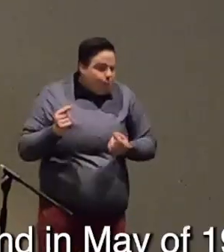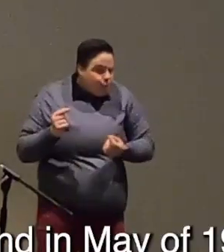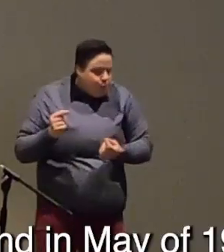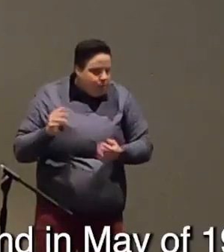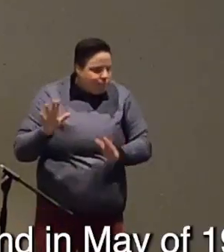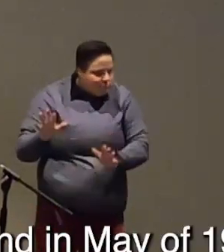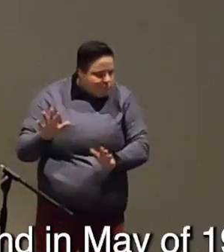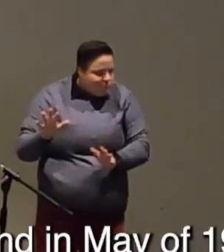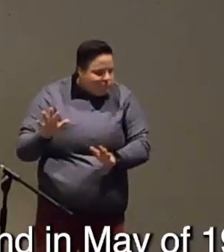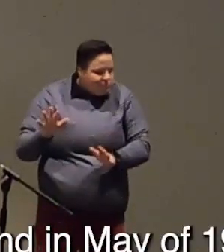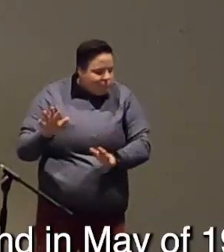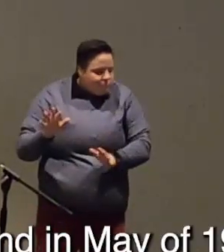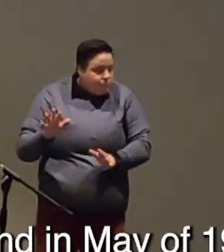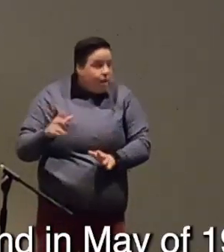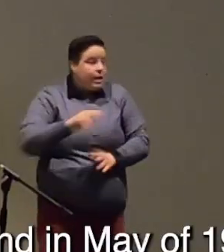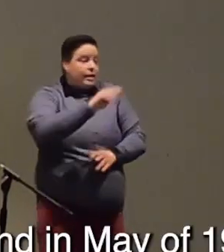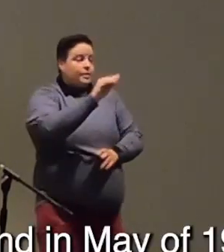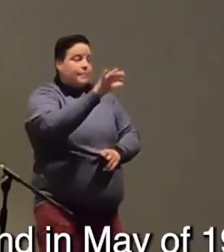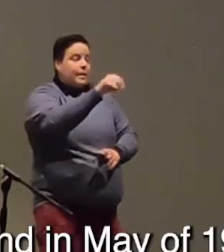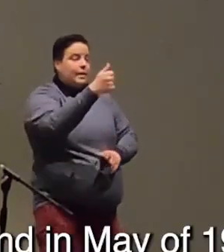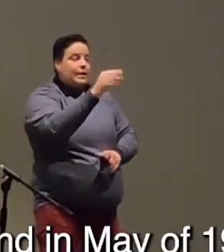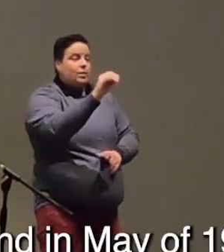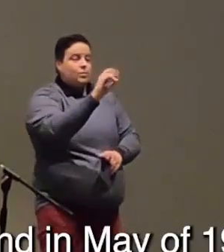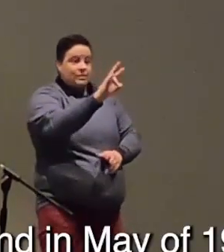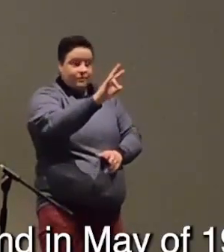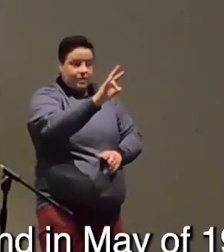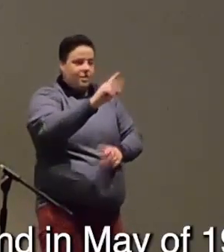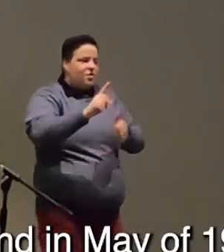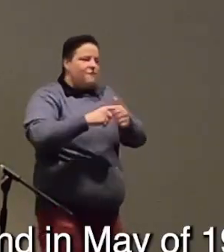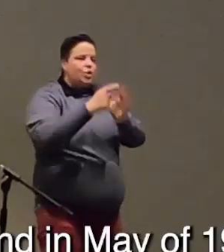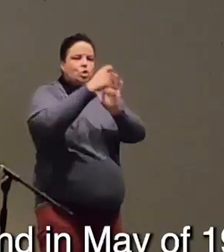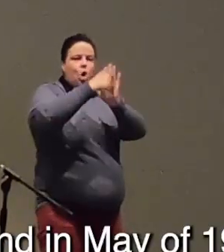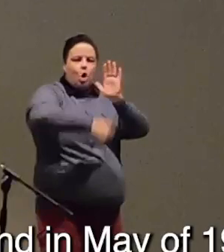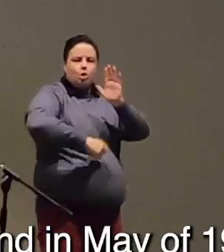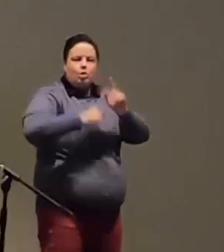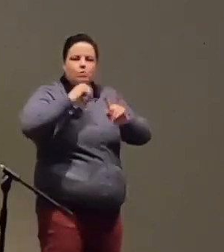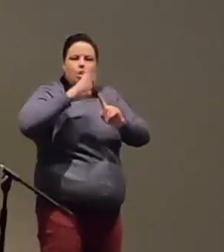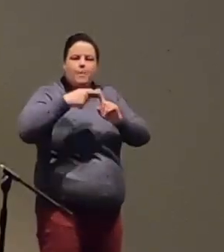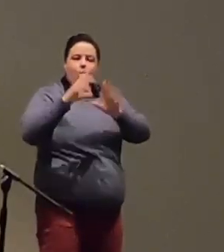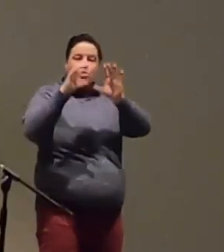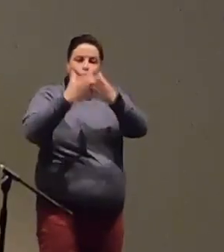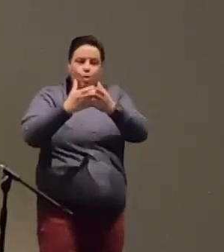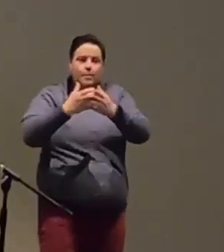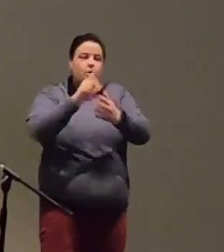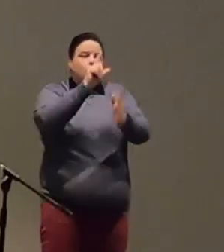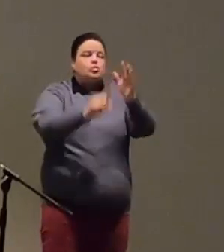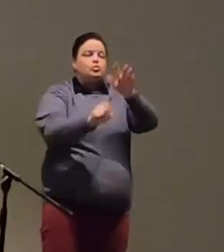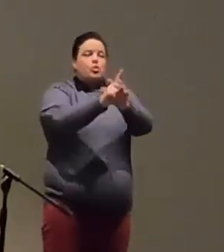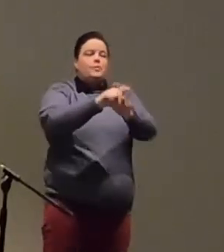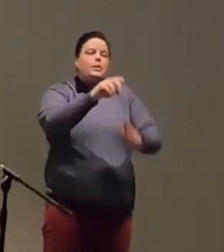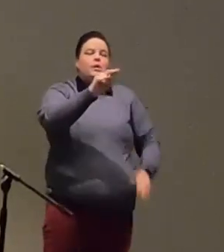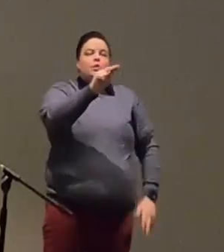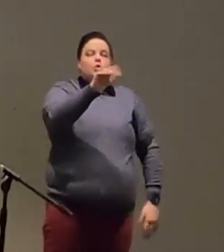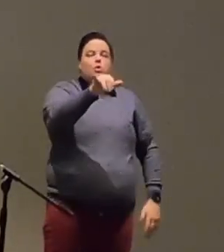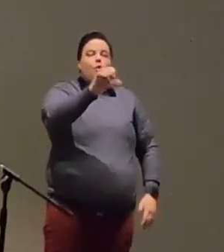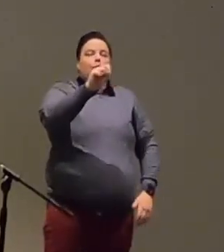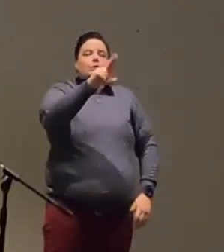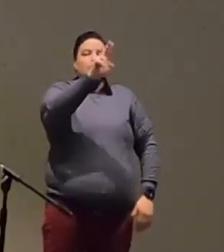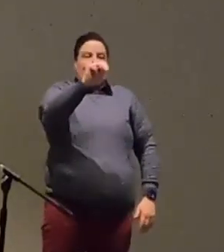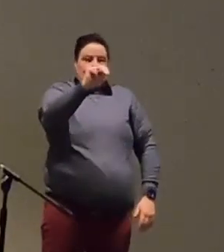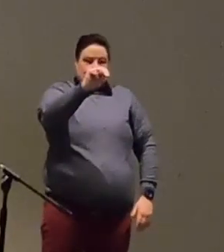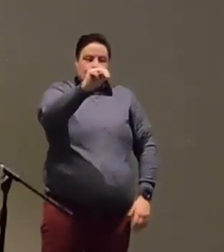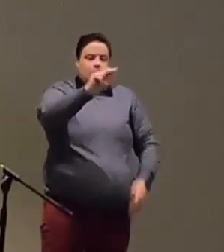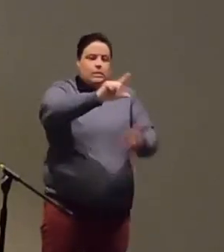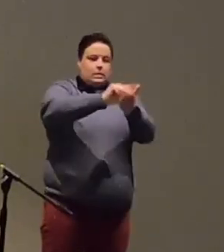doing. And in May of 1907, the first article about the group appeared in the New York Sun, and this was